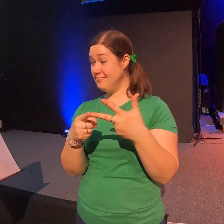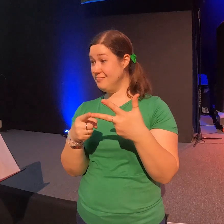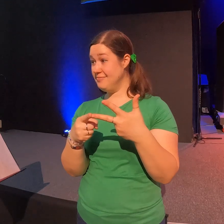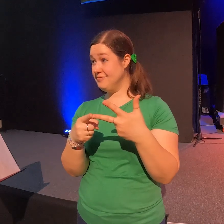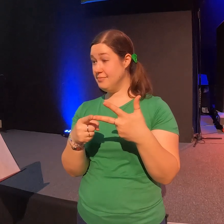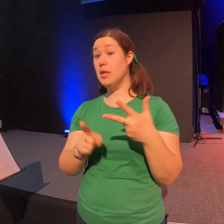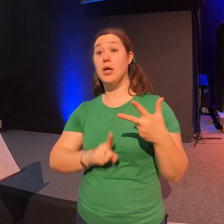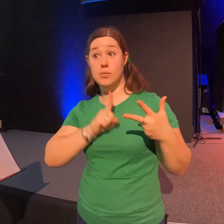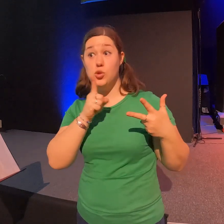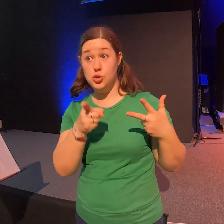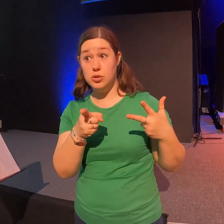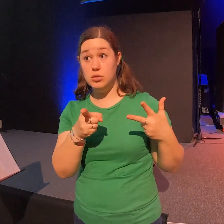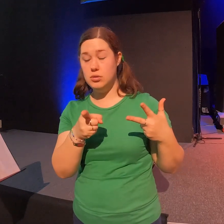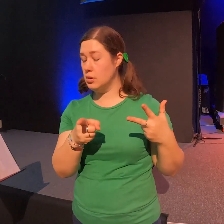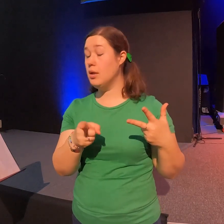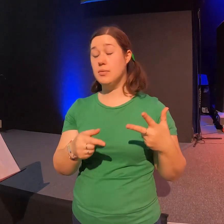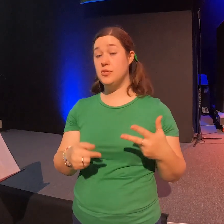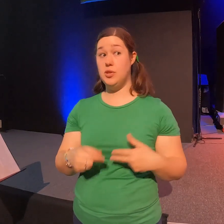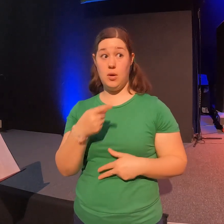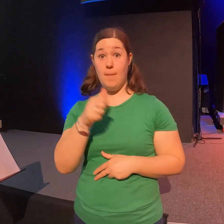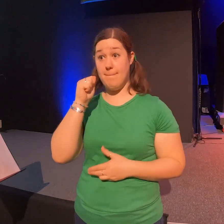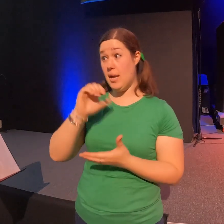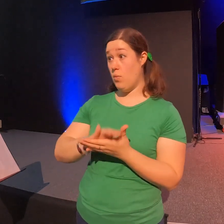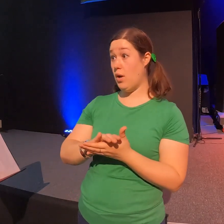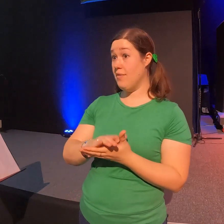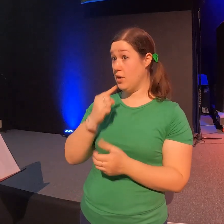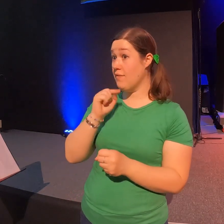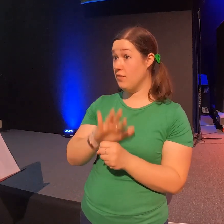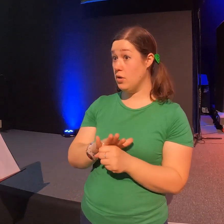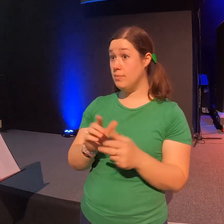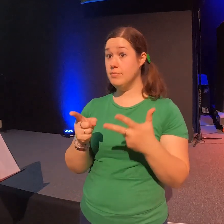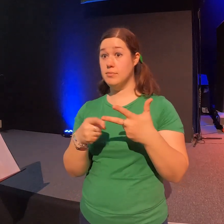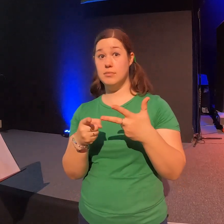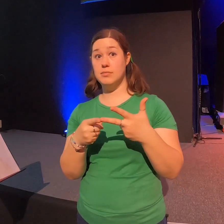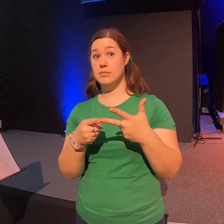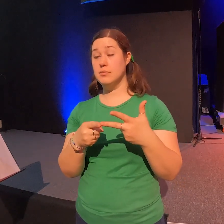I kid you not, it was there. Brandon can confirm it. Beer.